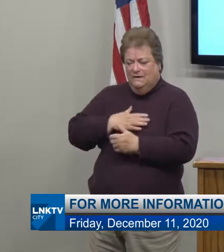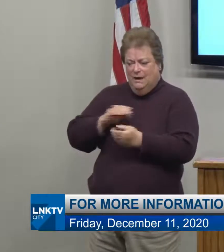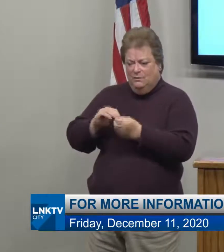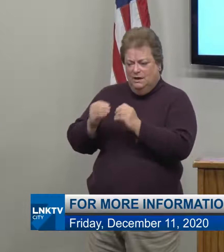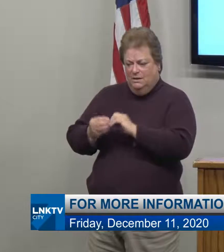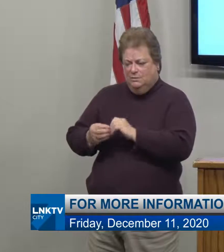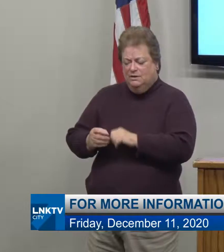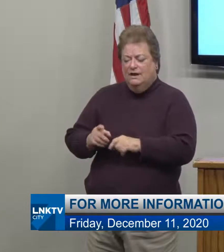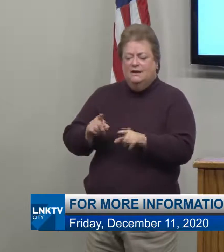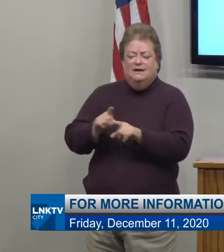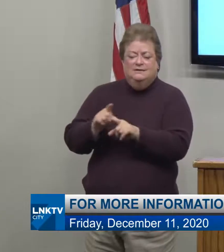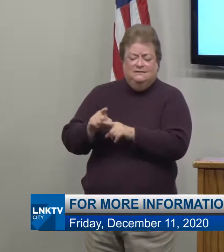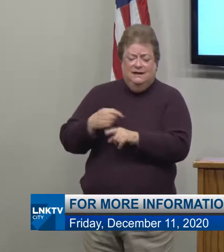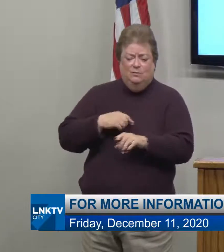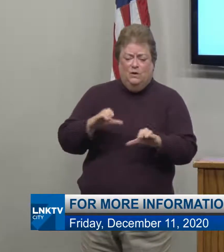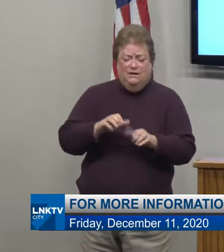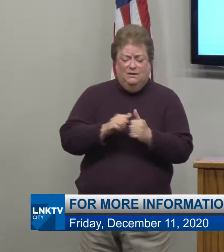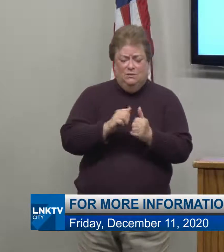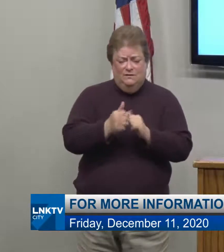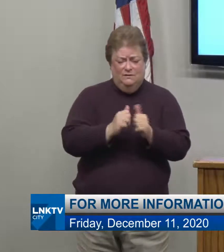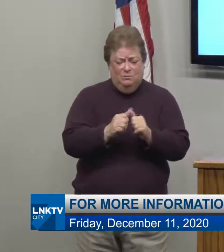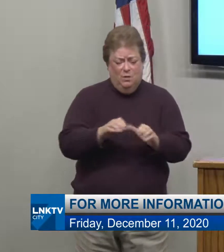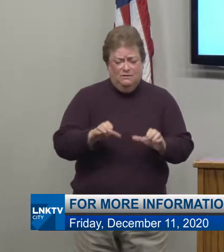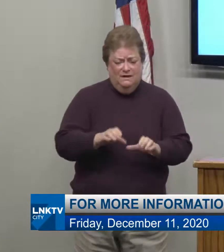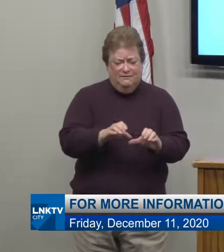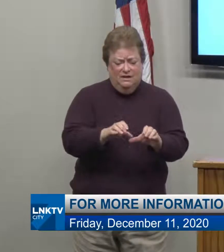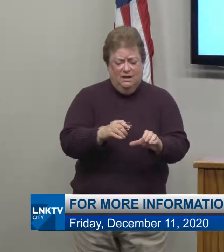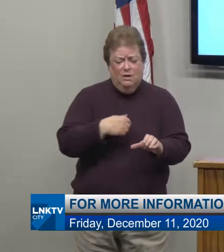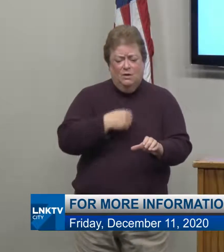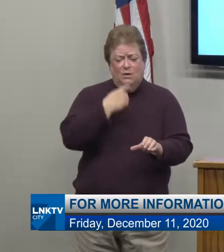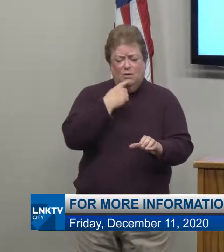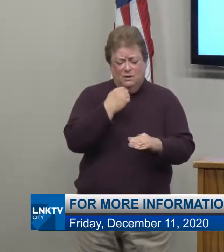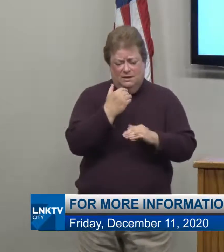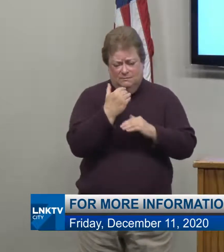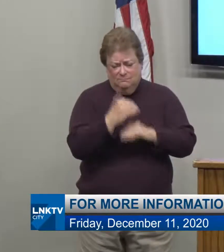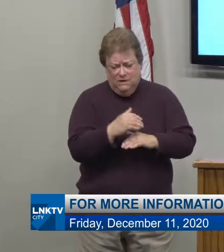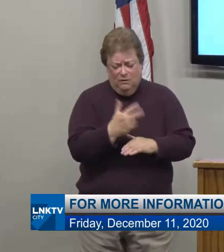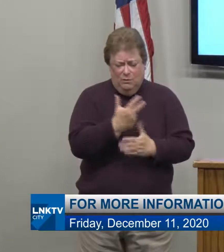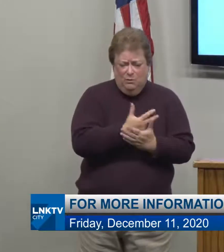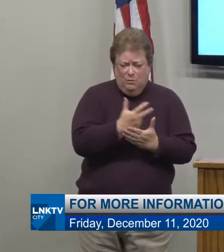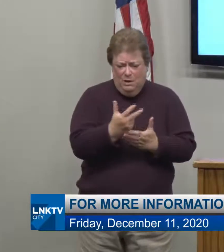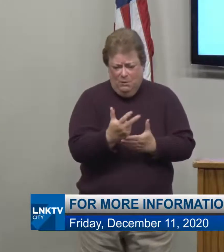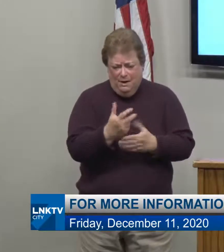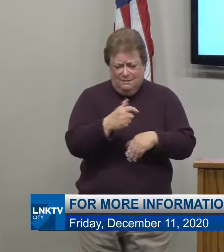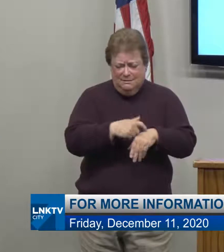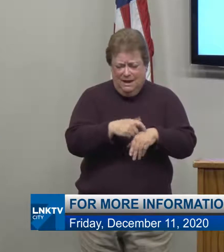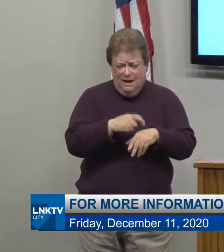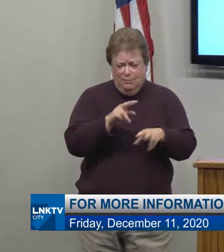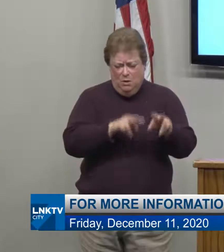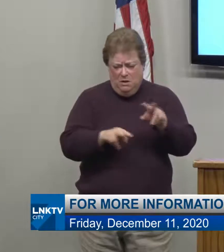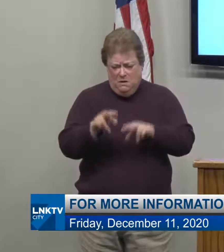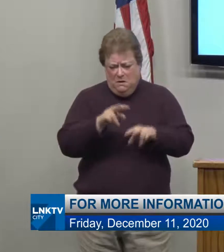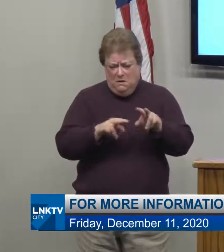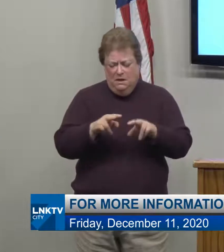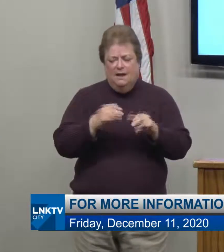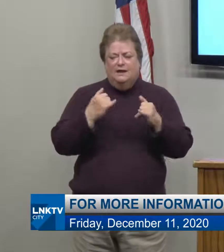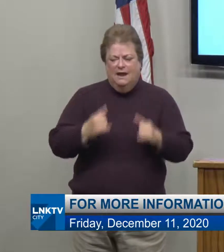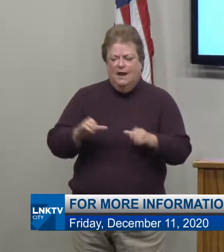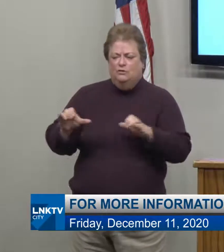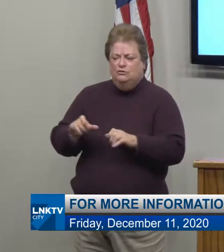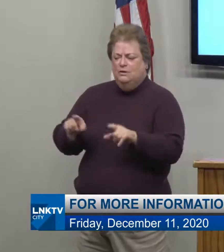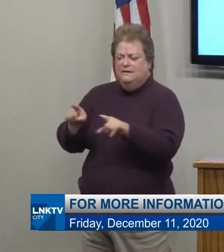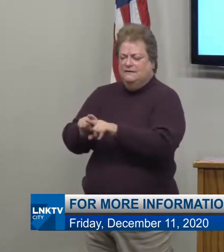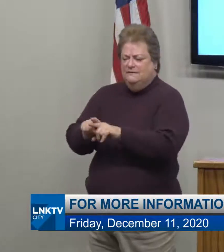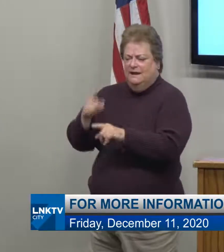the sports activity, we set that 3-week timeline. We did a review and we worked on it. We're doing the same thing now with bars